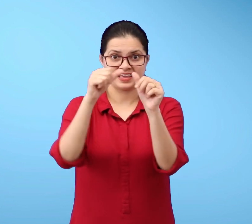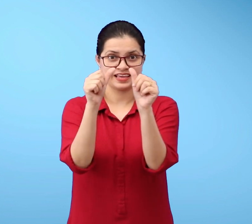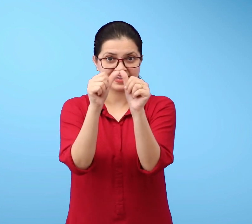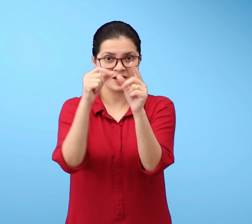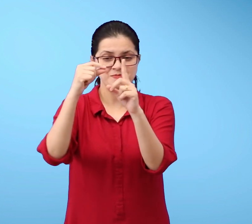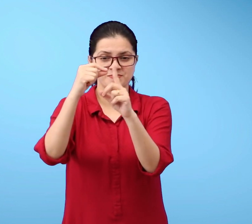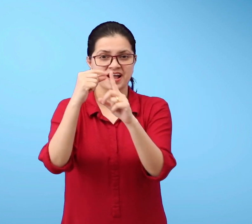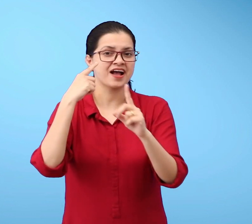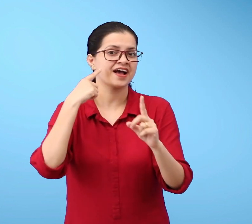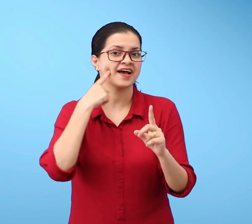Kapil,